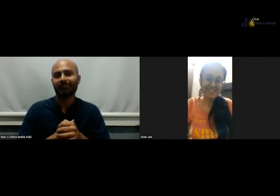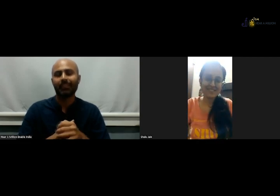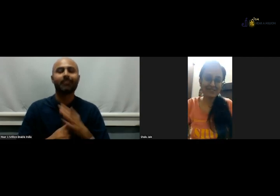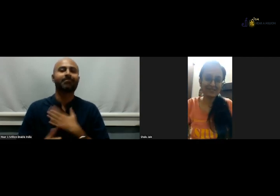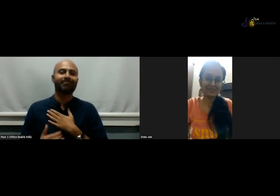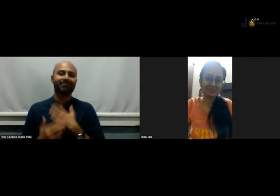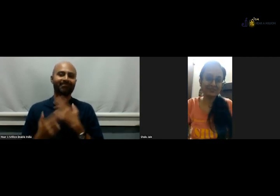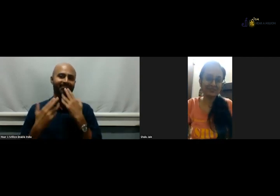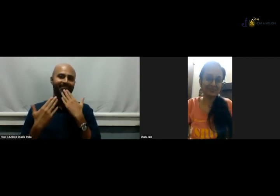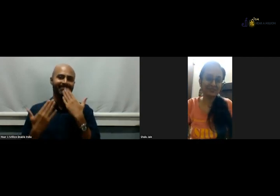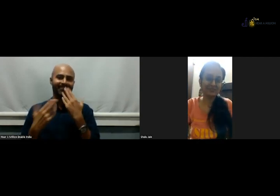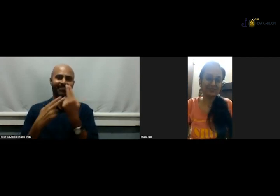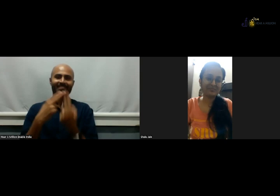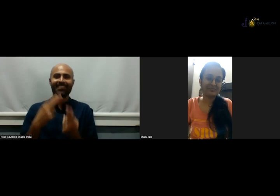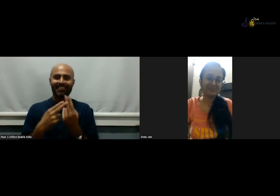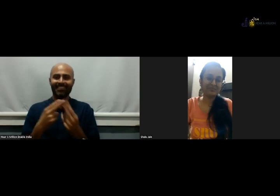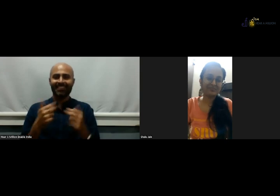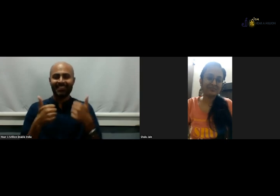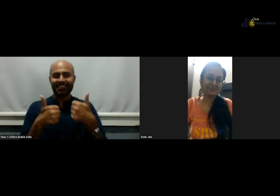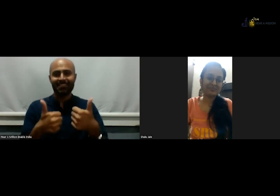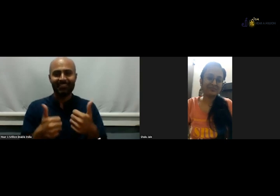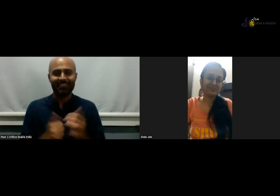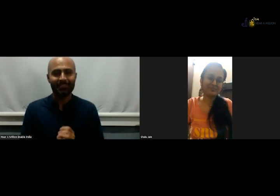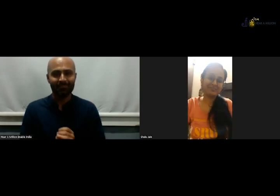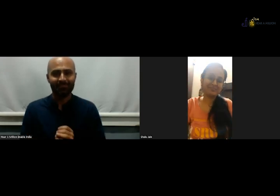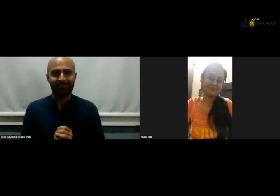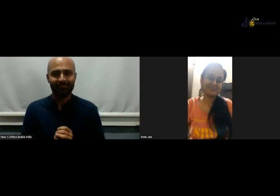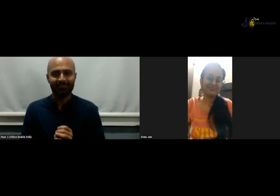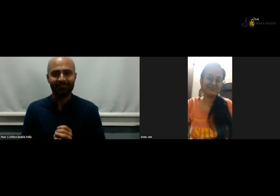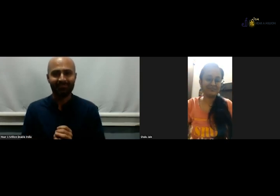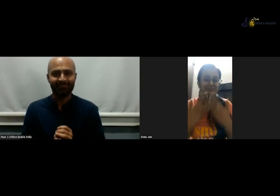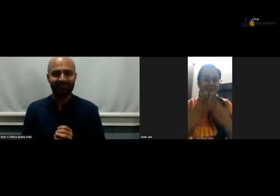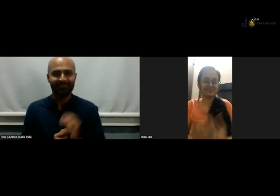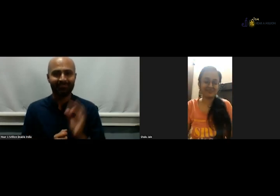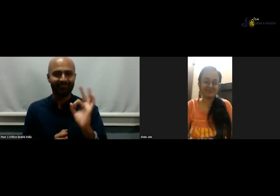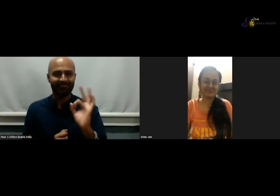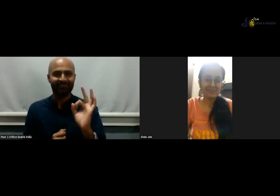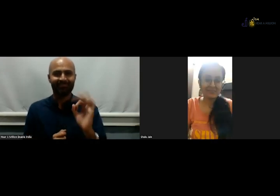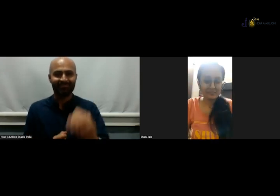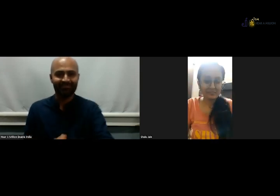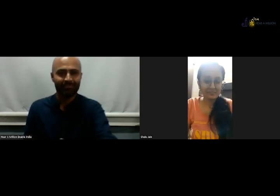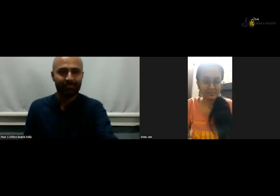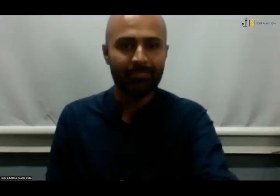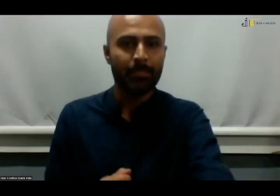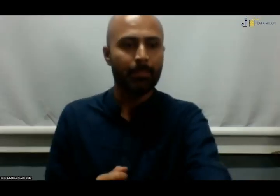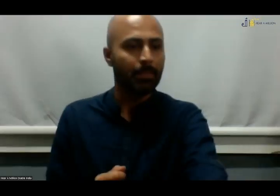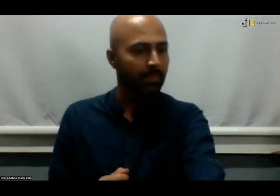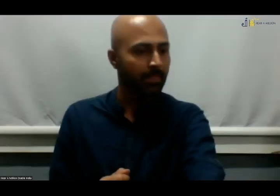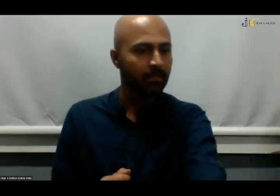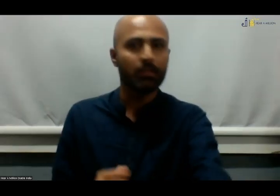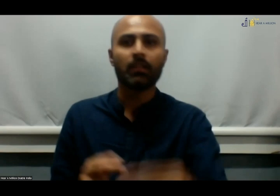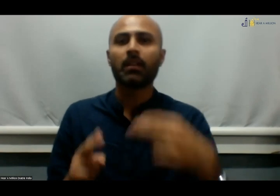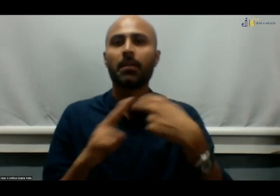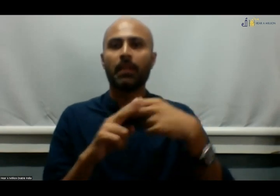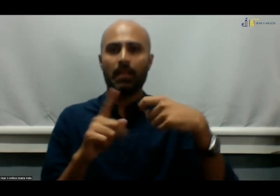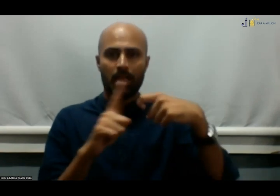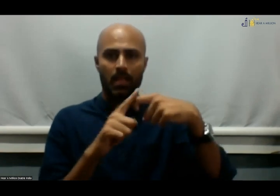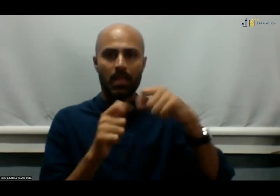have learned from her, I will still remember those things. Thank you. Thank you,